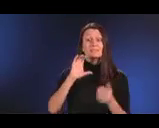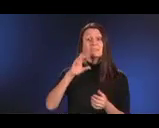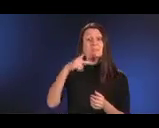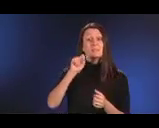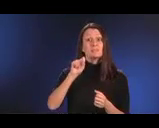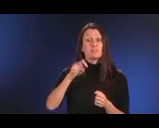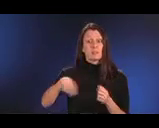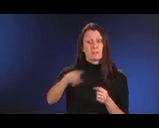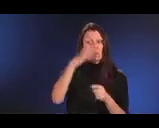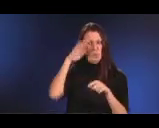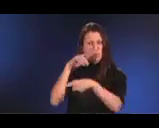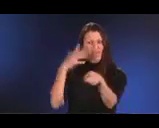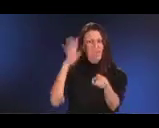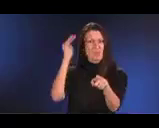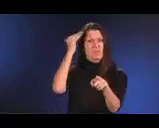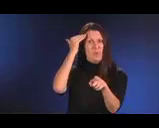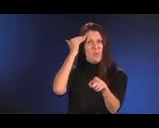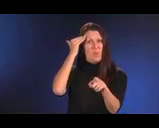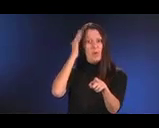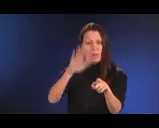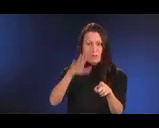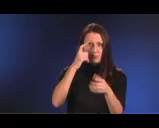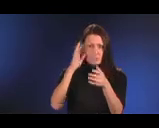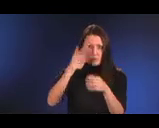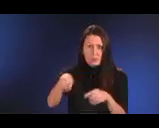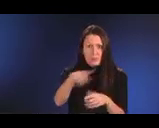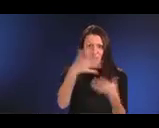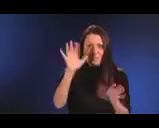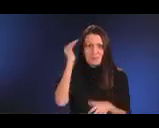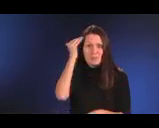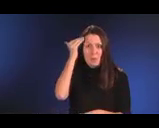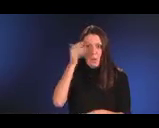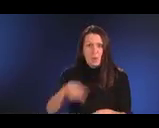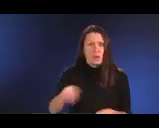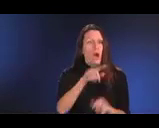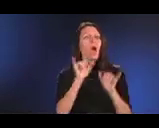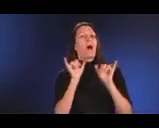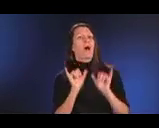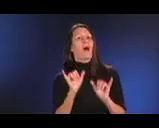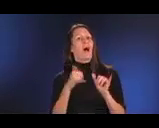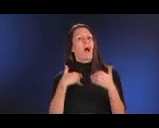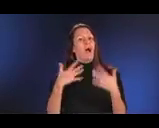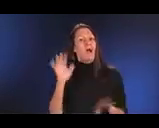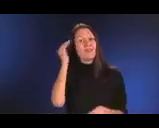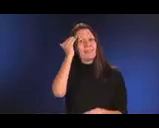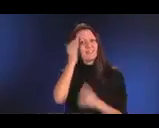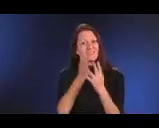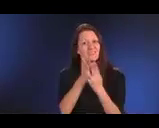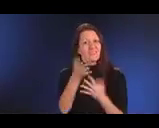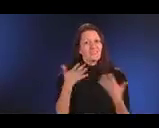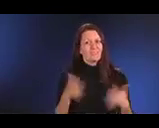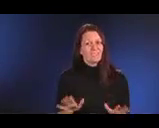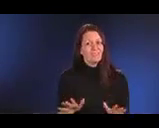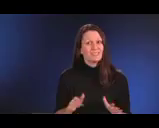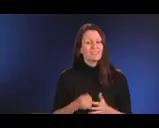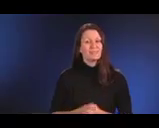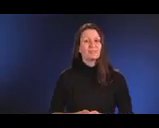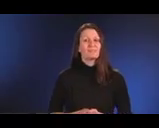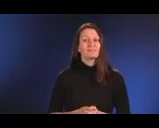So the CPSS needs to help them see what they know so they can recognize their own strengths and what they've been through.